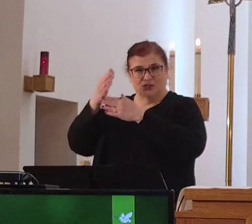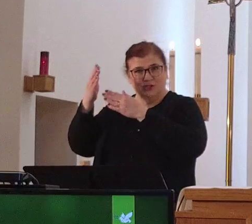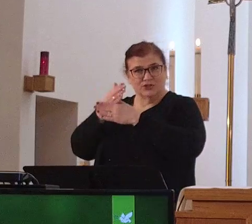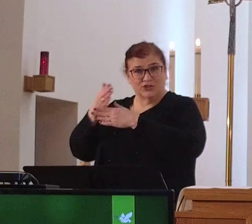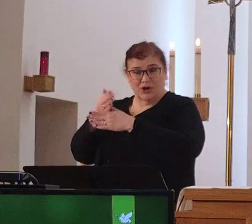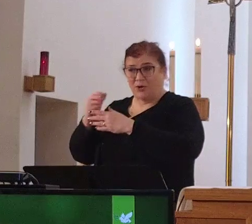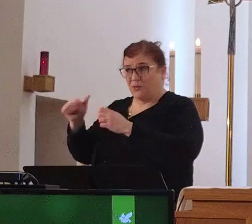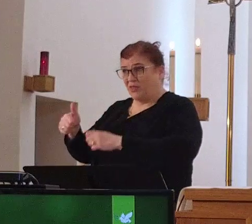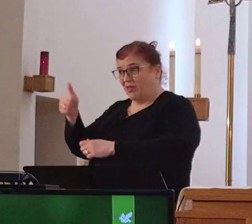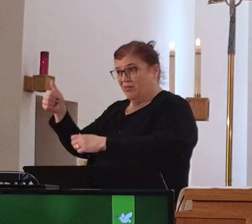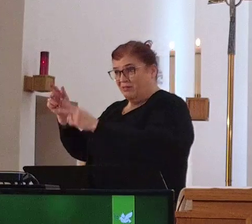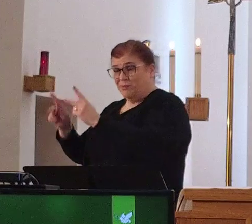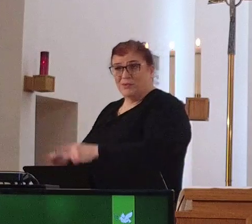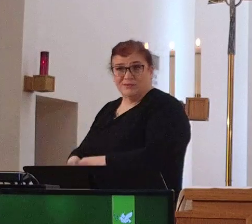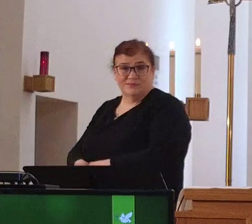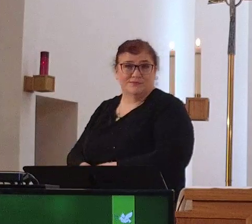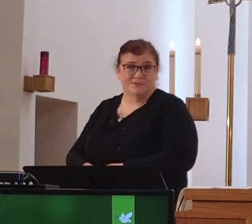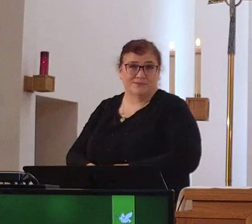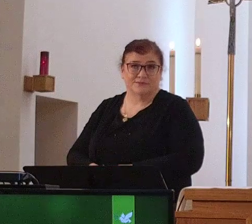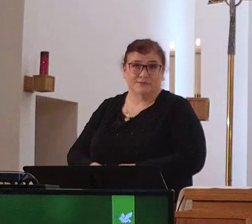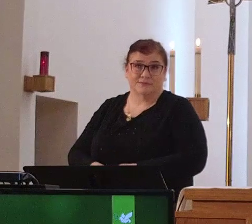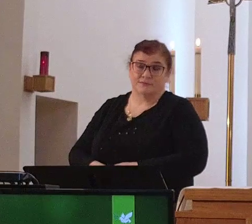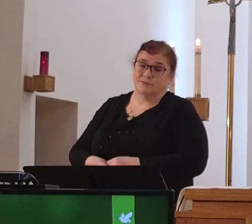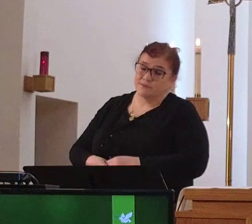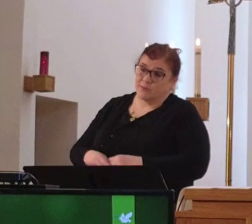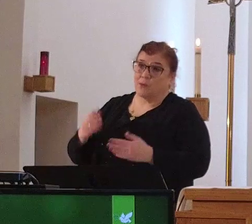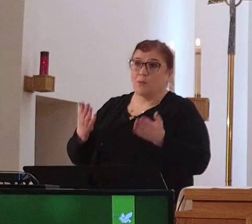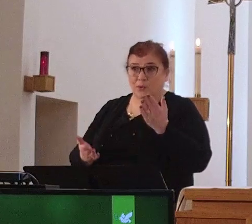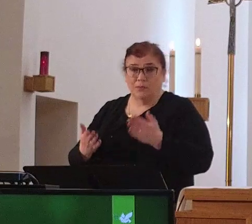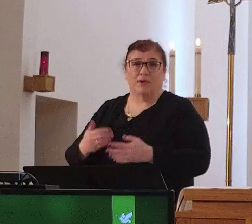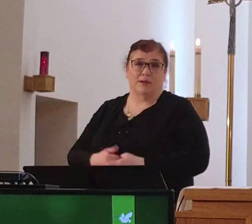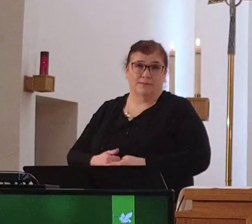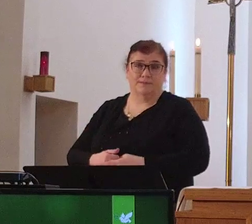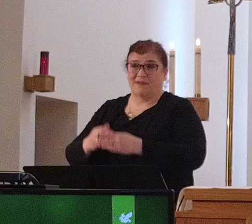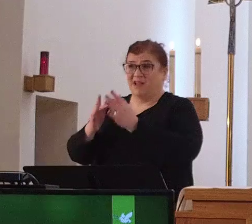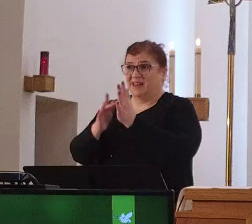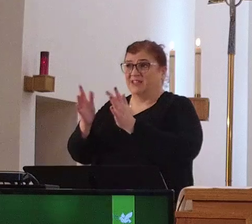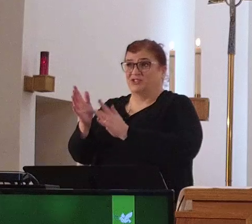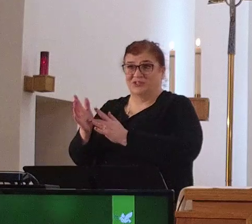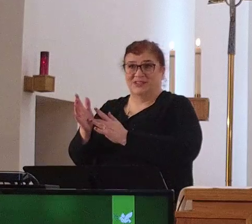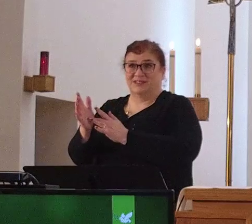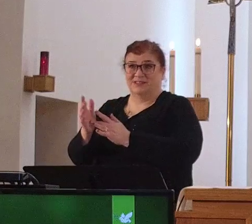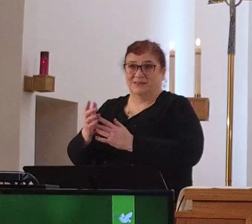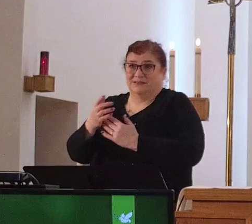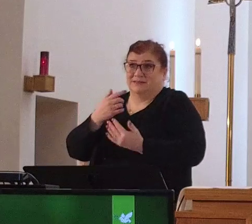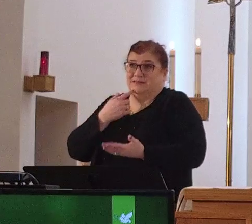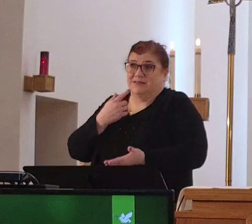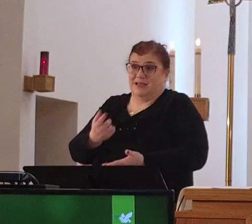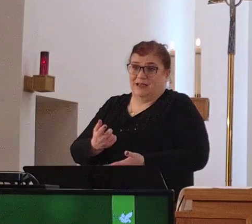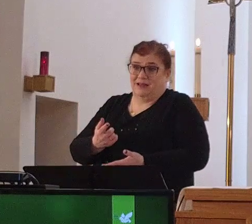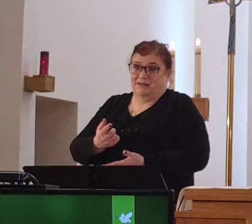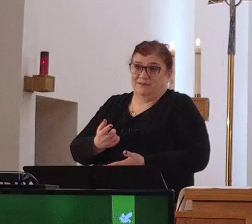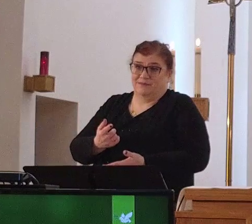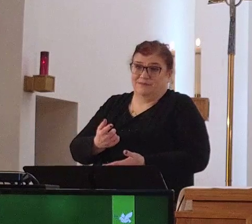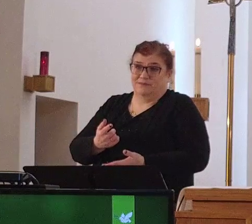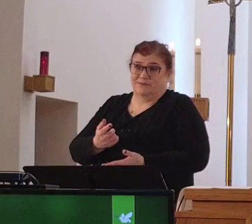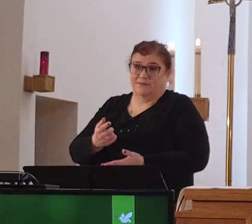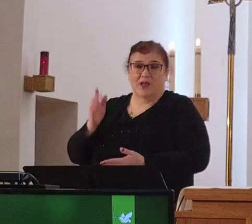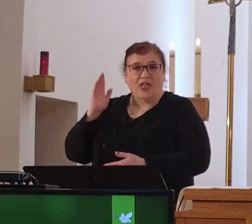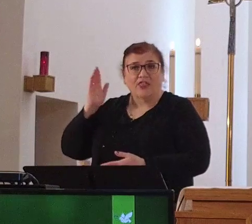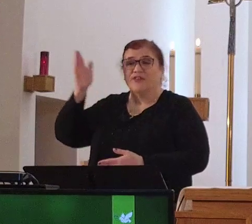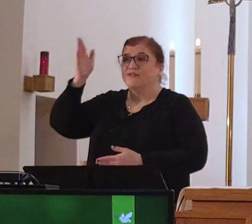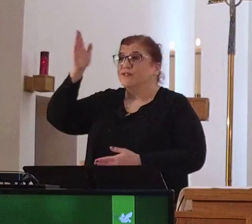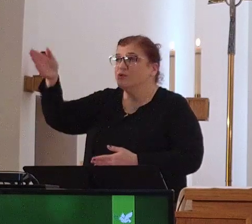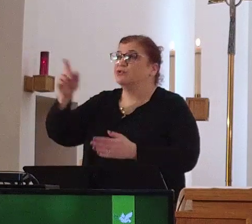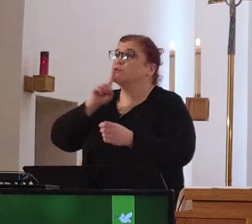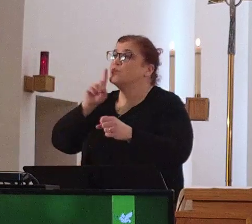with somebody else. It could be that Jesus is saying, the future